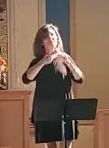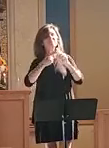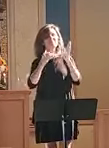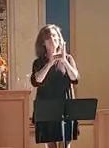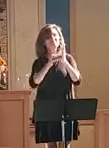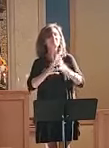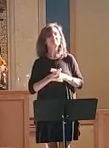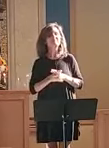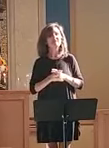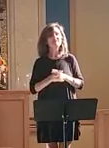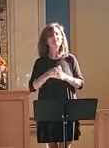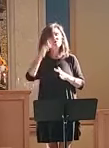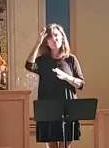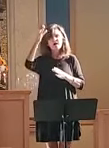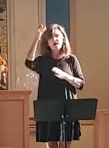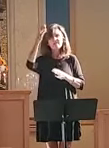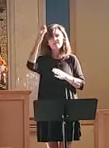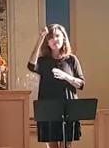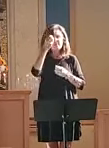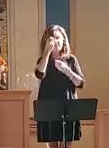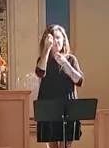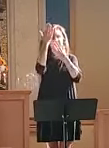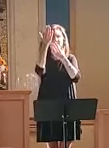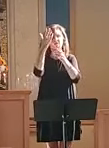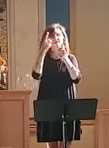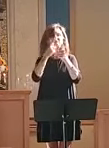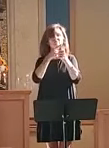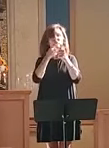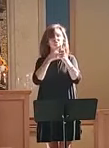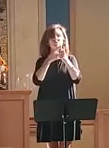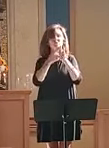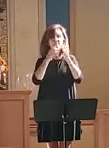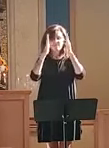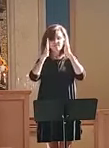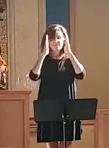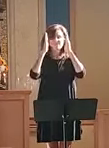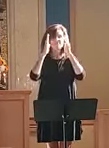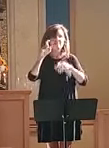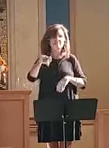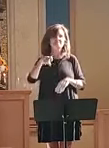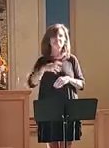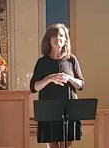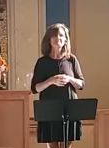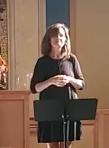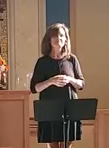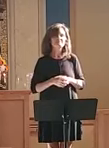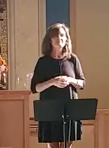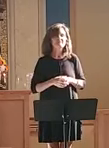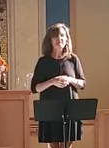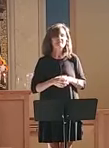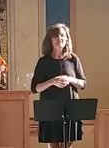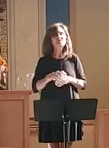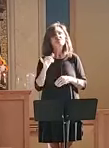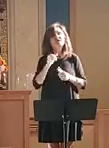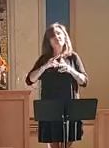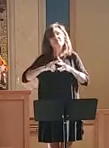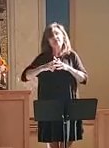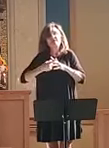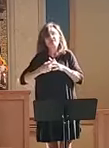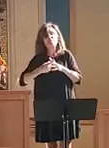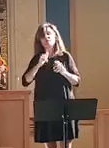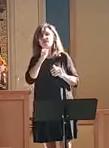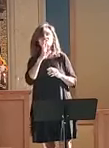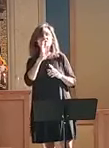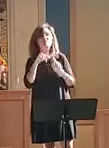The concept of obedience is that it's first rooted in listening. Now this, like I said at the outset, we're not talking